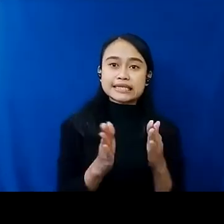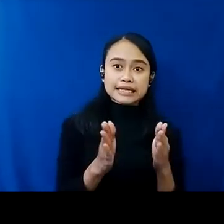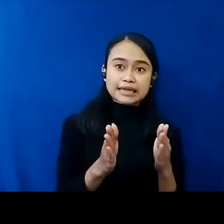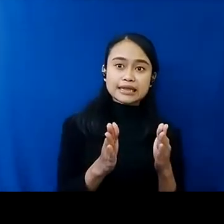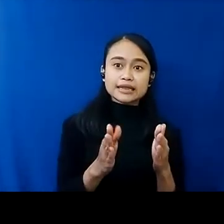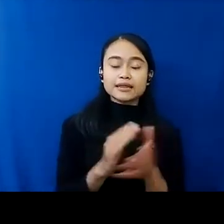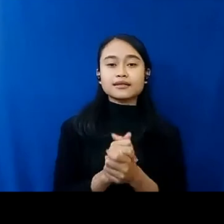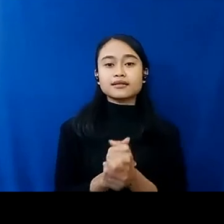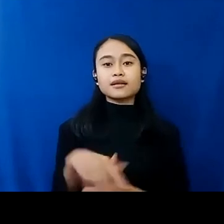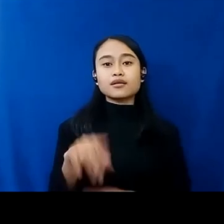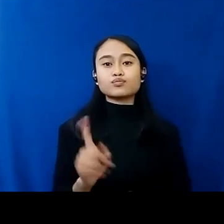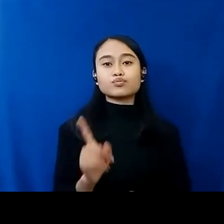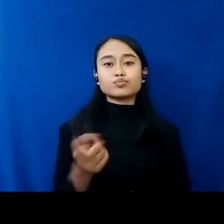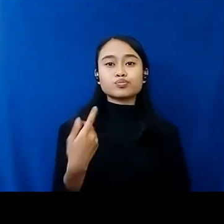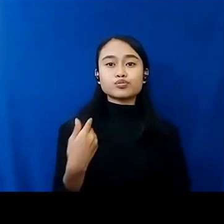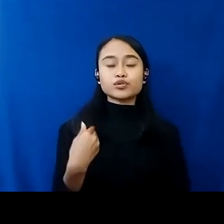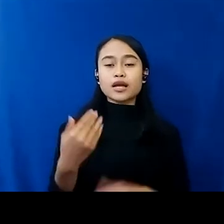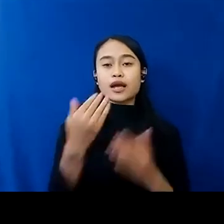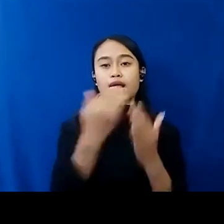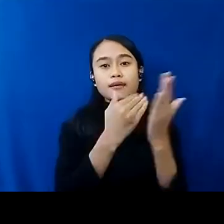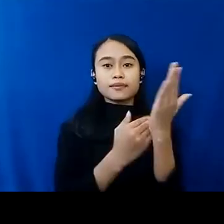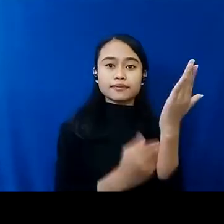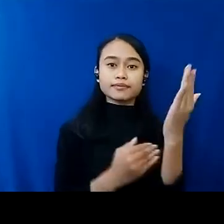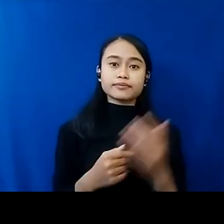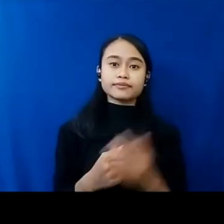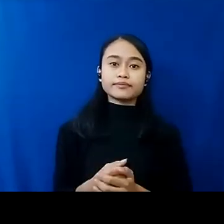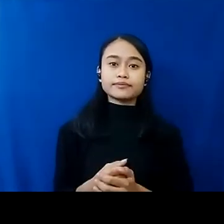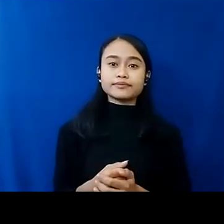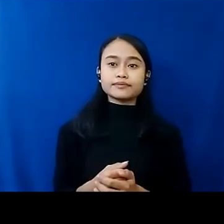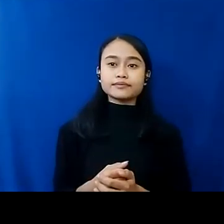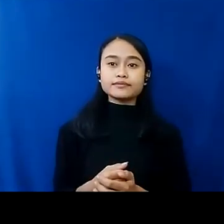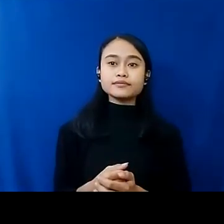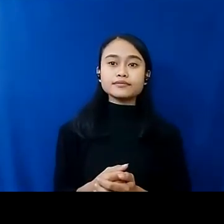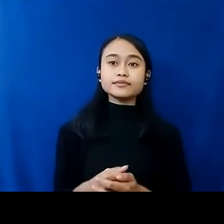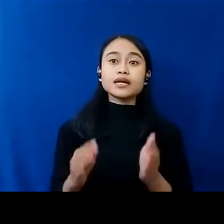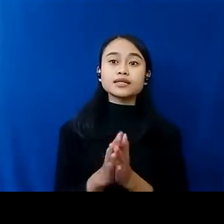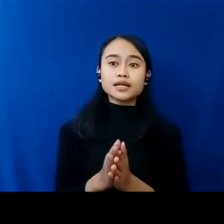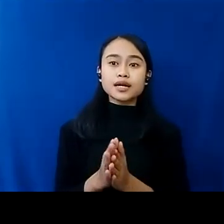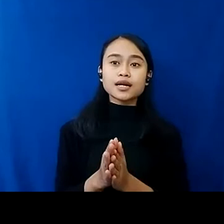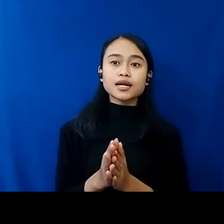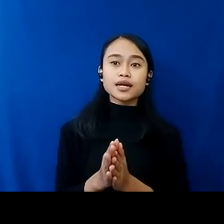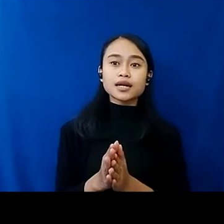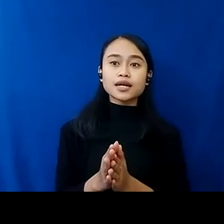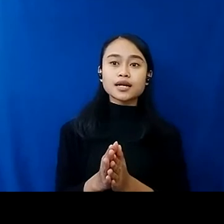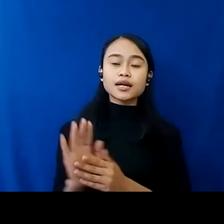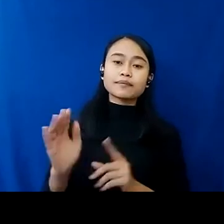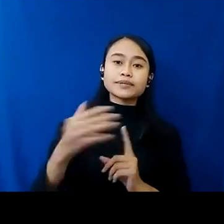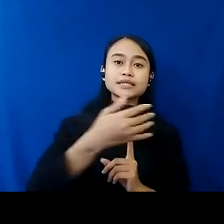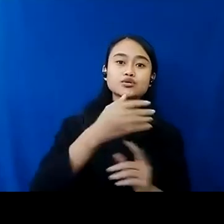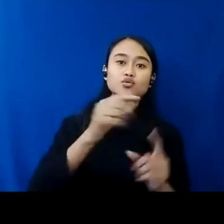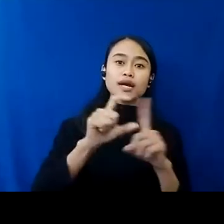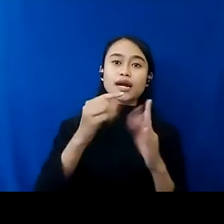We Have Robust Child Safeguarding And Data Security Policies Before We Would Ever Allow Anybody To Work With Children